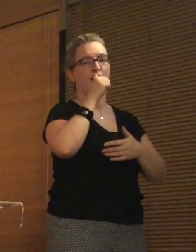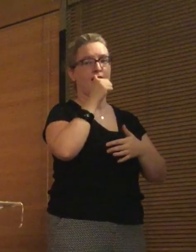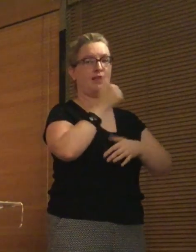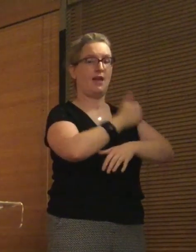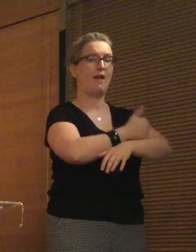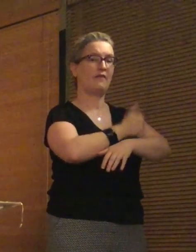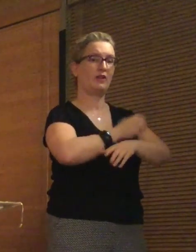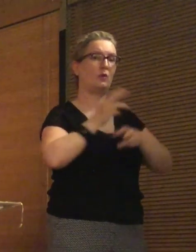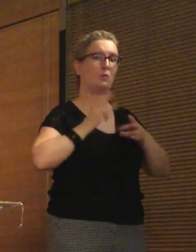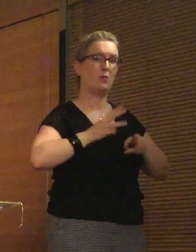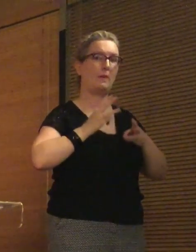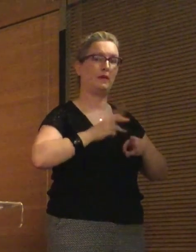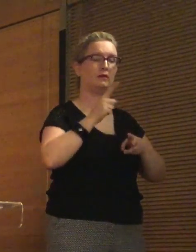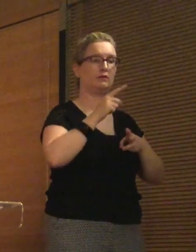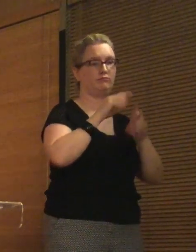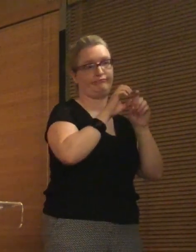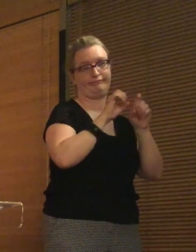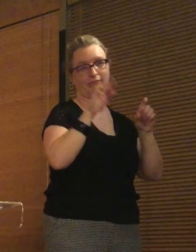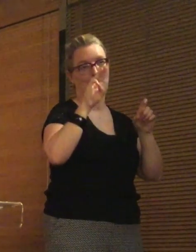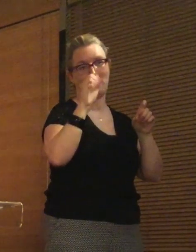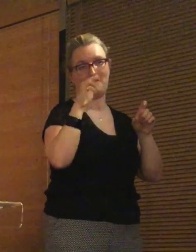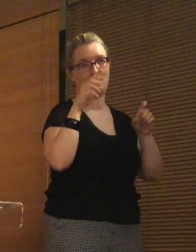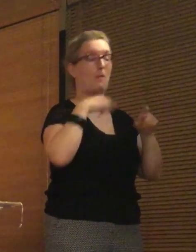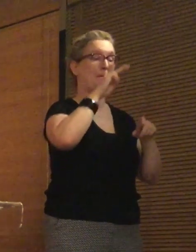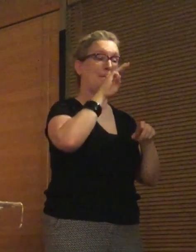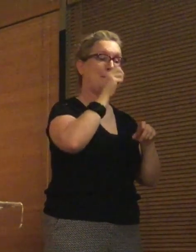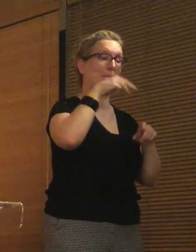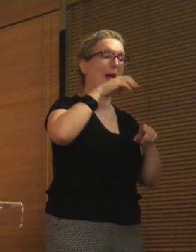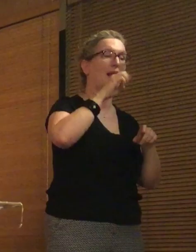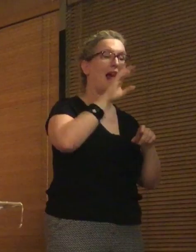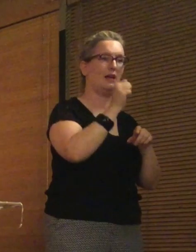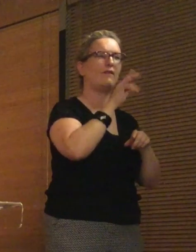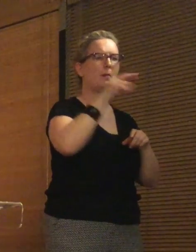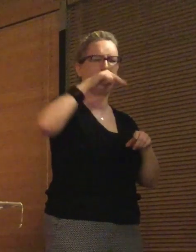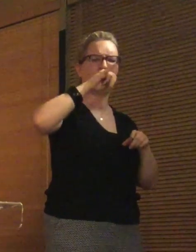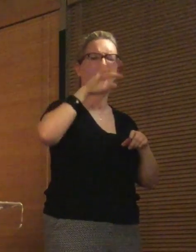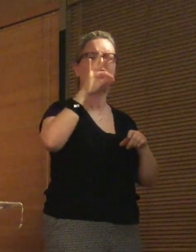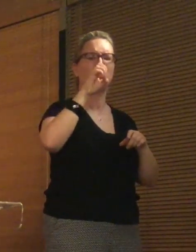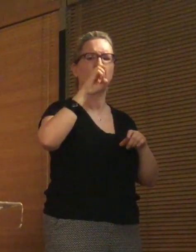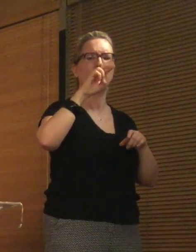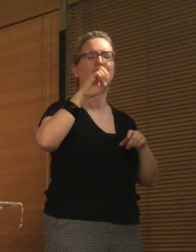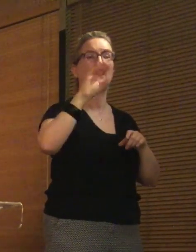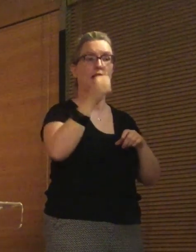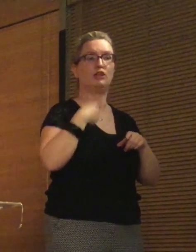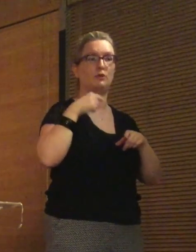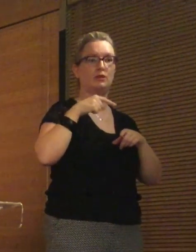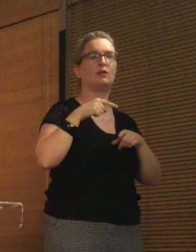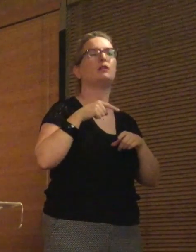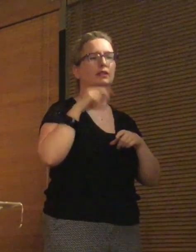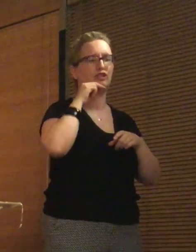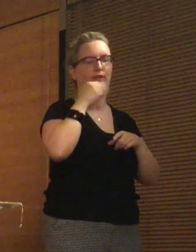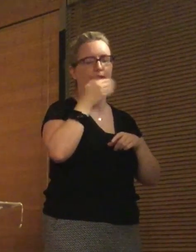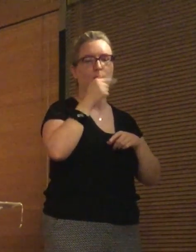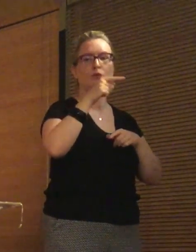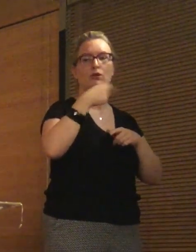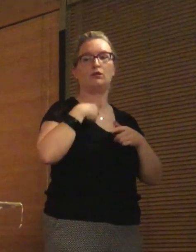Padua, headed A Caged Escape. And Pamela's a Nigerian woman, has been in direct provision in Ireland for 10 years now